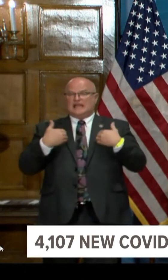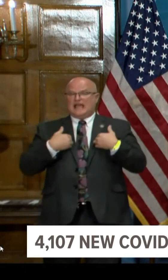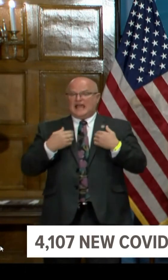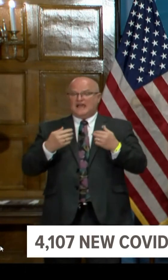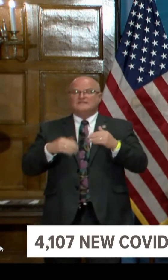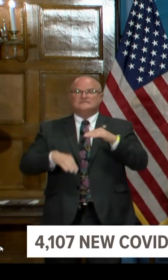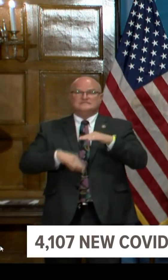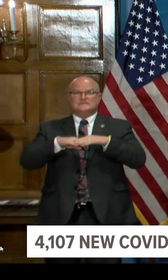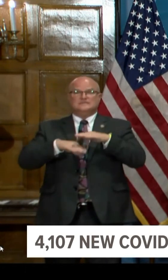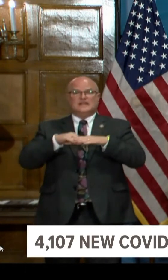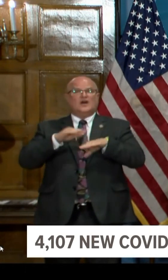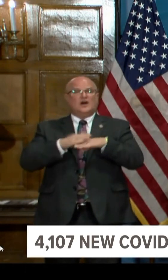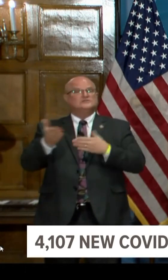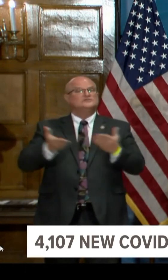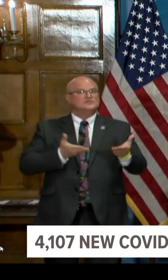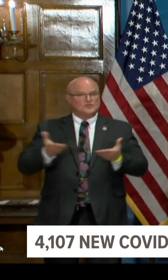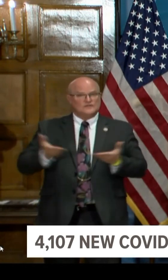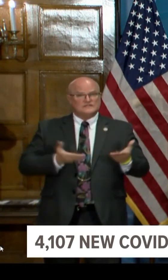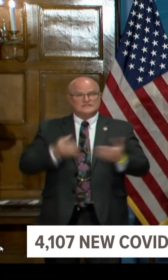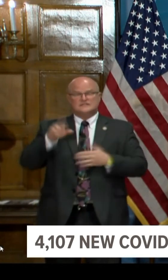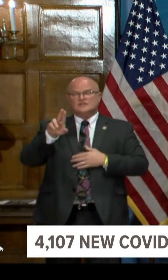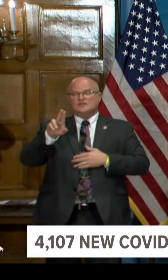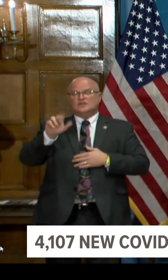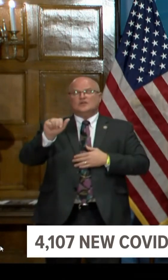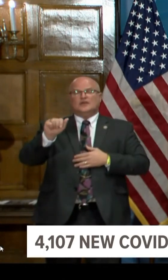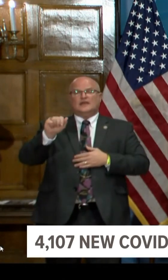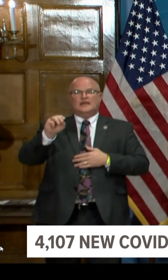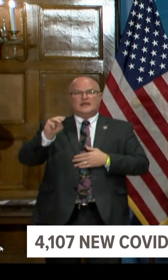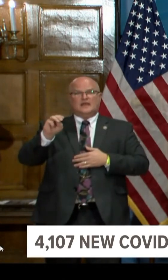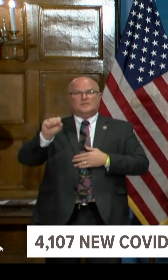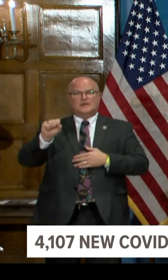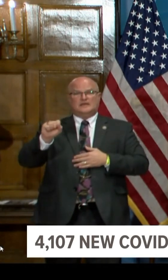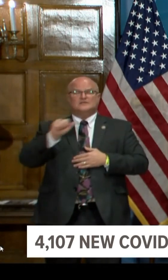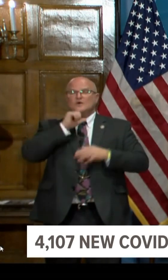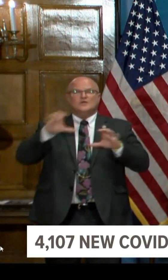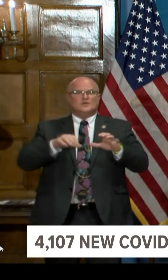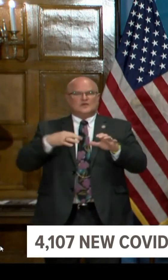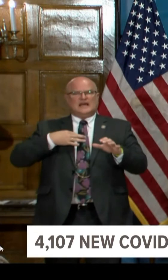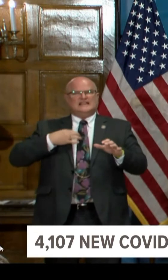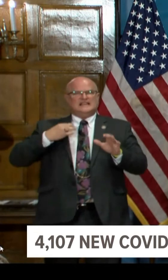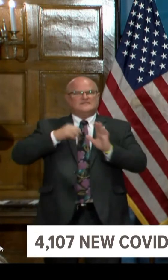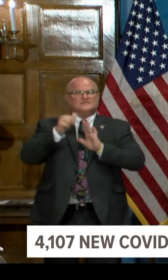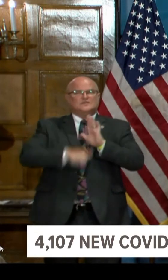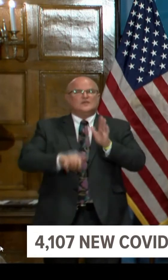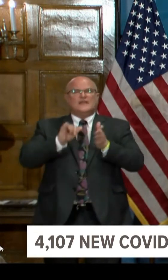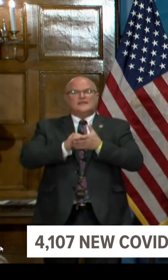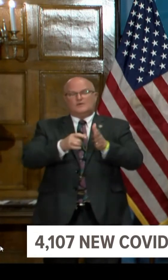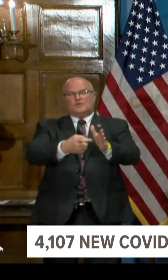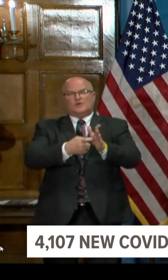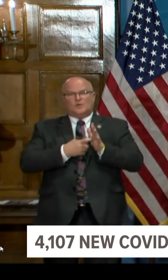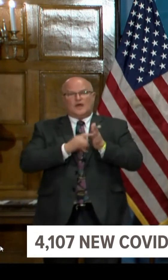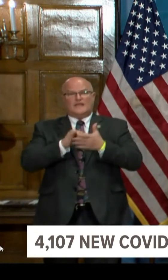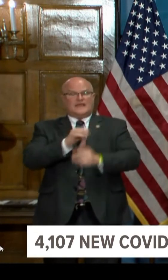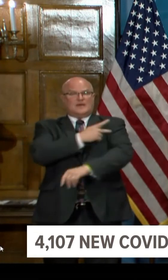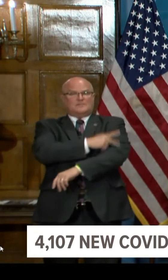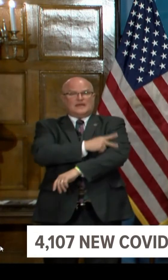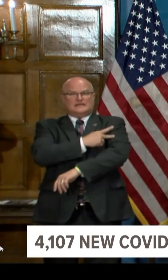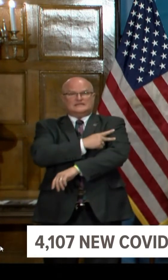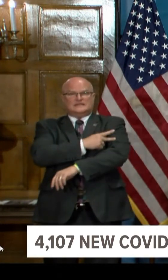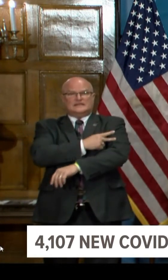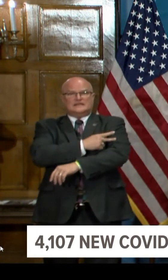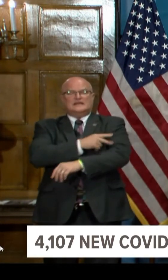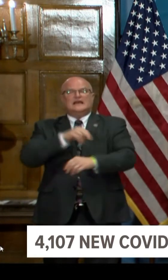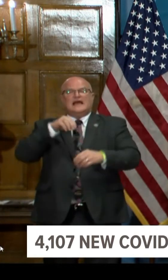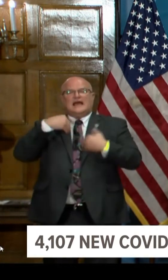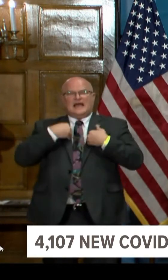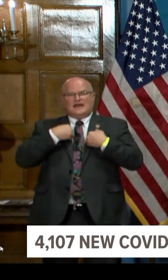placed limitations on services. At UAMS, we don't do an elective procedure that will require that patient to occupy an